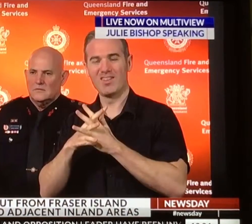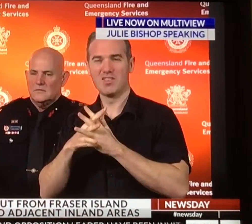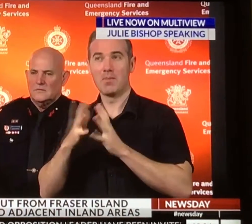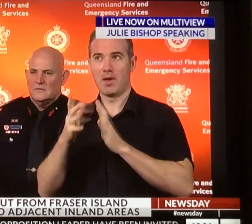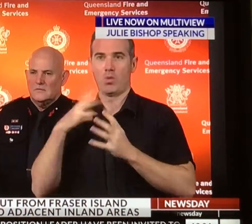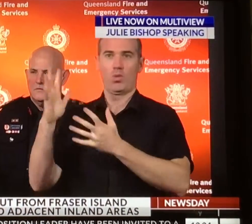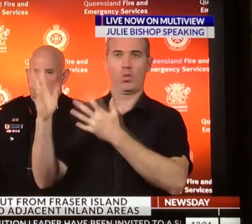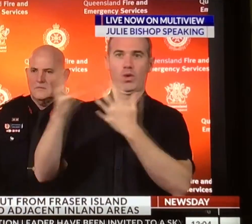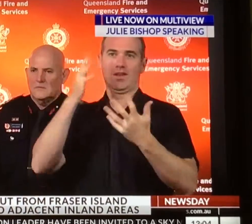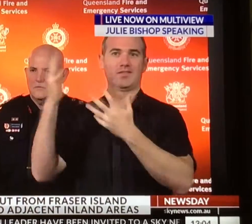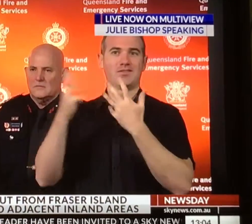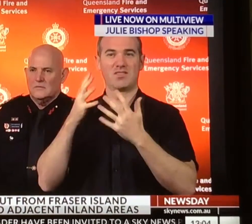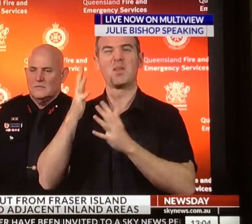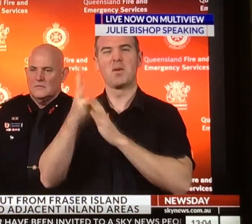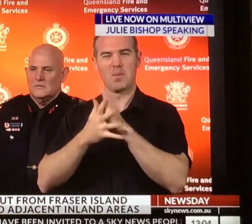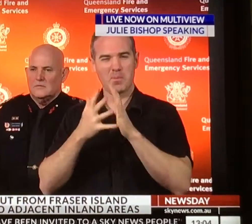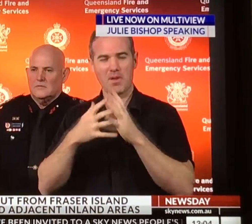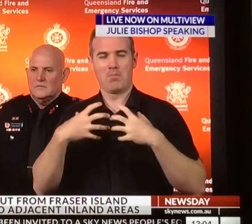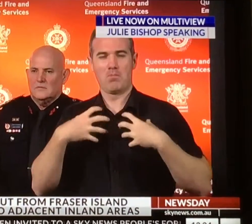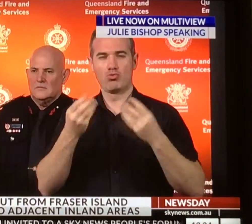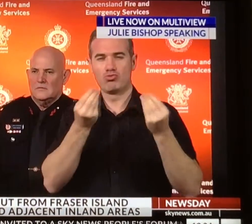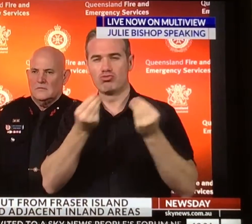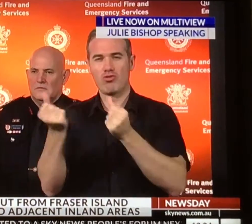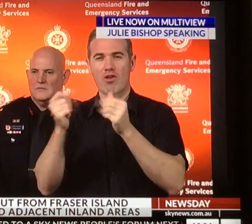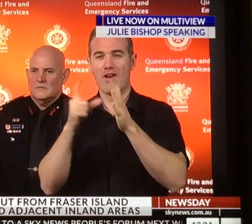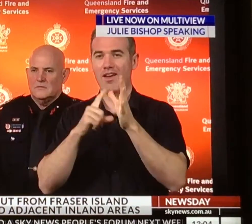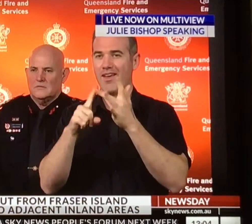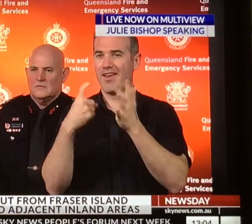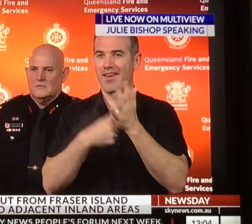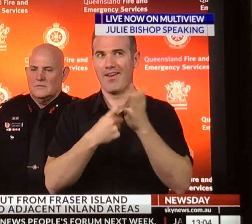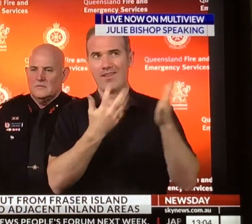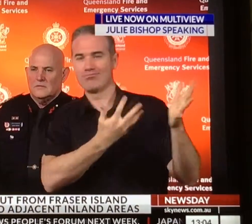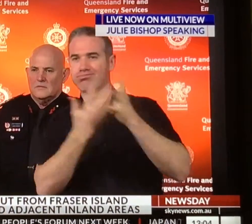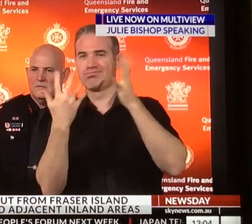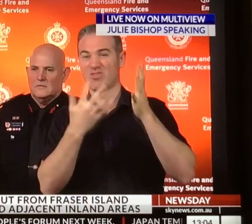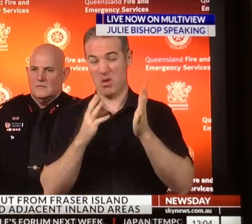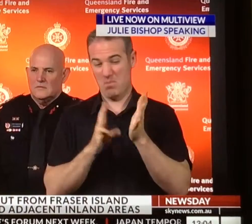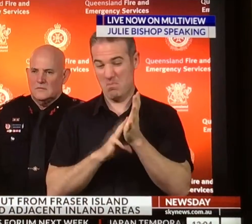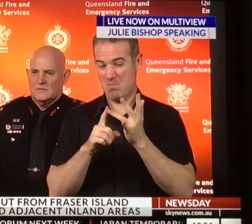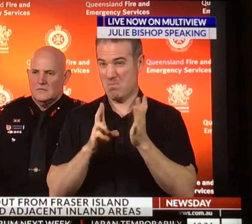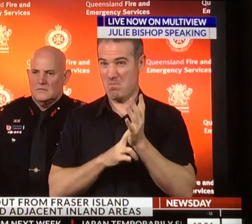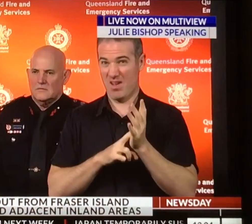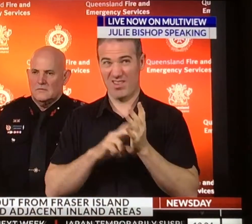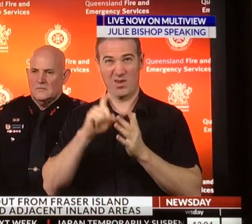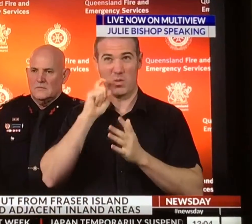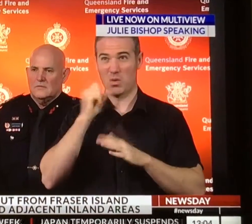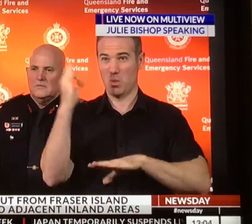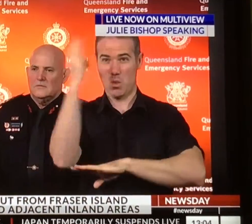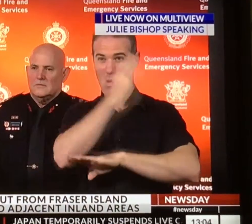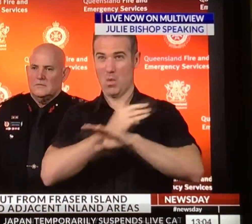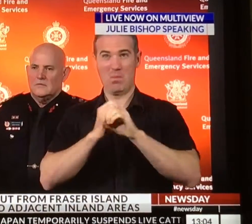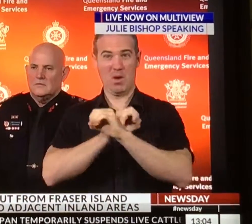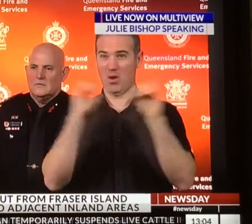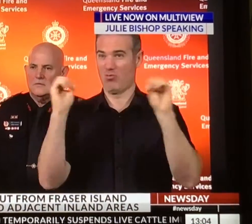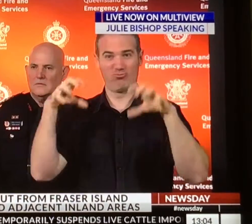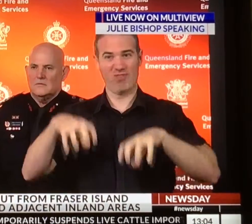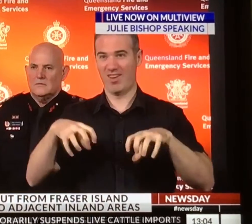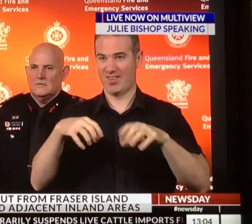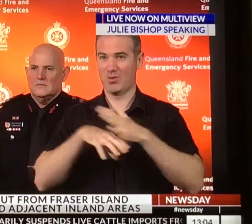essentially means that pushes a dry continental air mass across us. So pretty much by Monday, we won't have too much rain anywhere across Queensland.